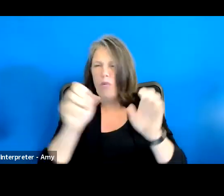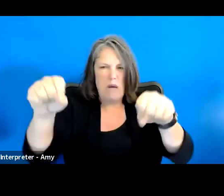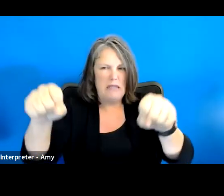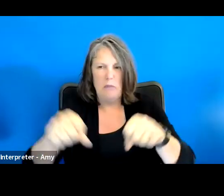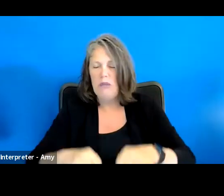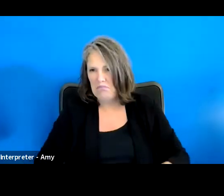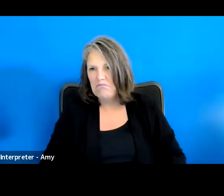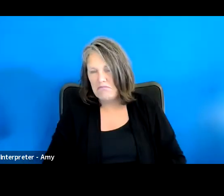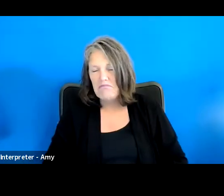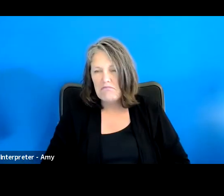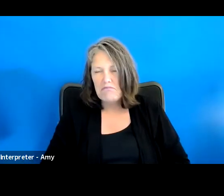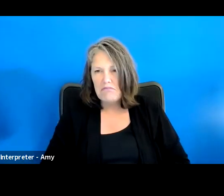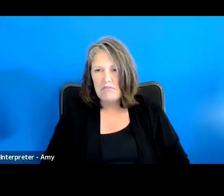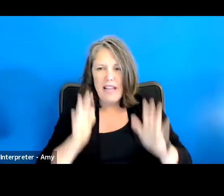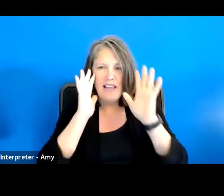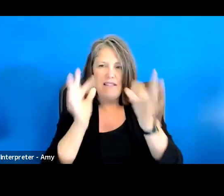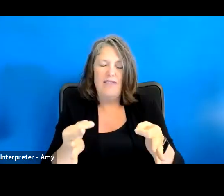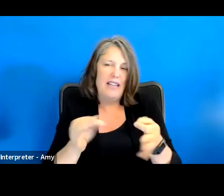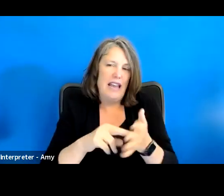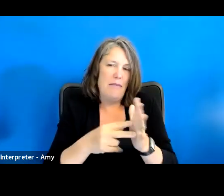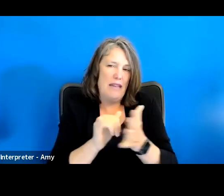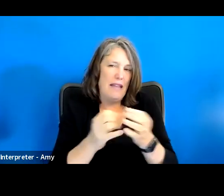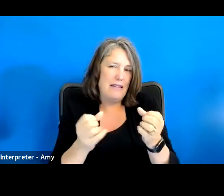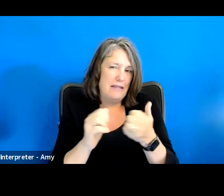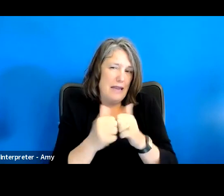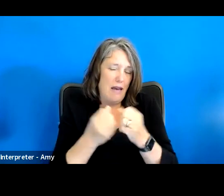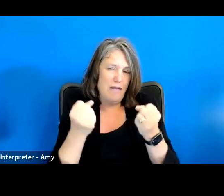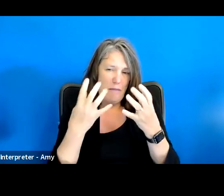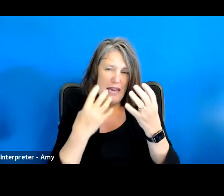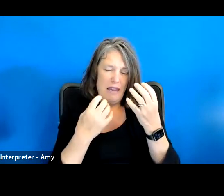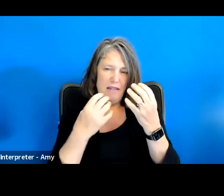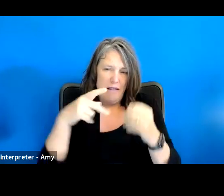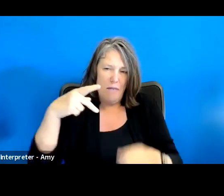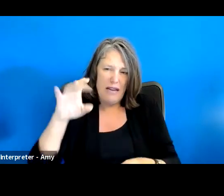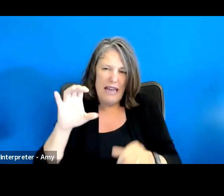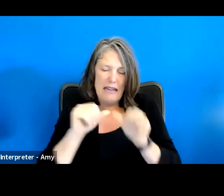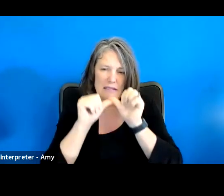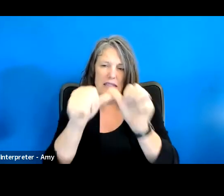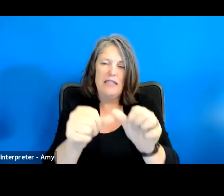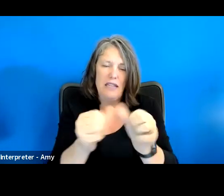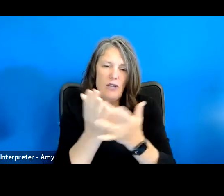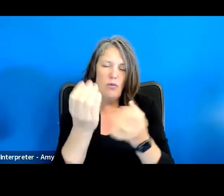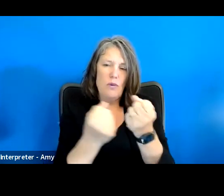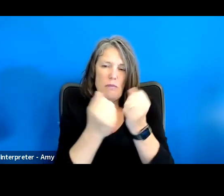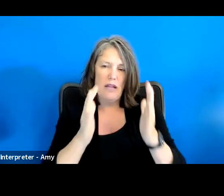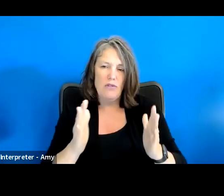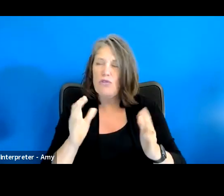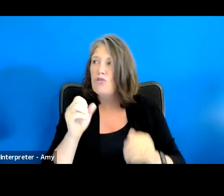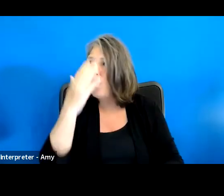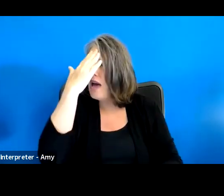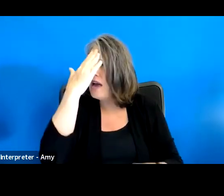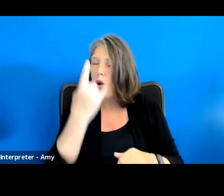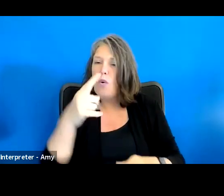and would definitely, that's how a lot of podcasts keep going, is through sponsors. So I know